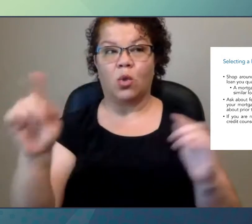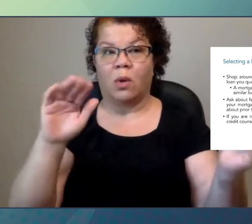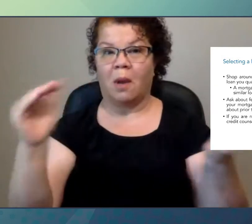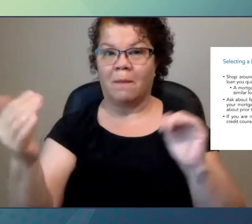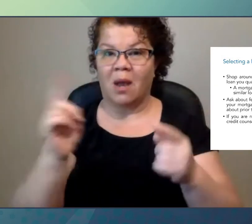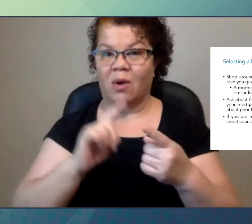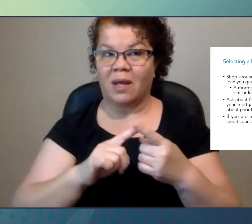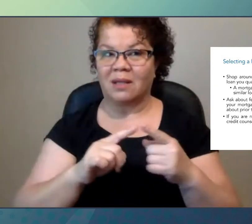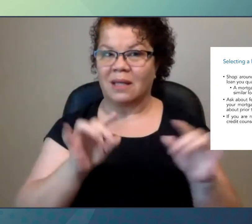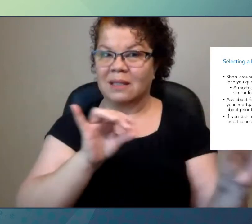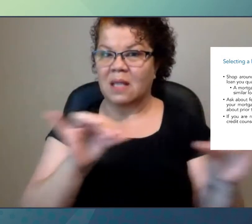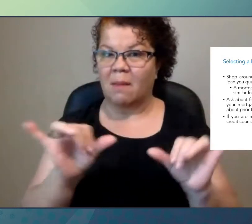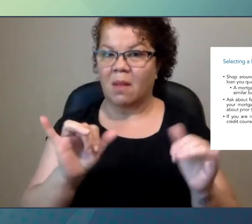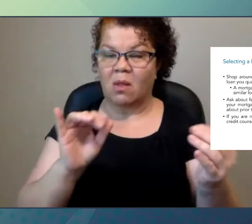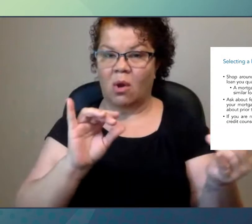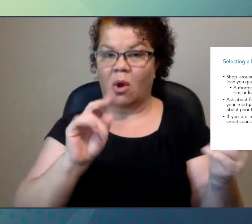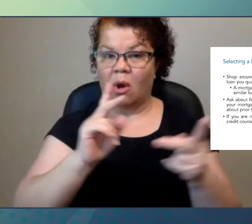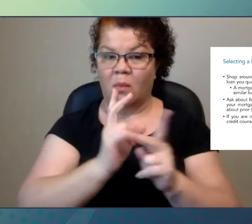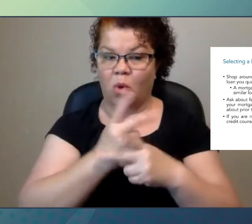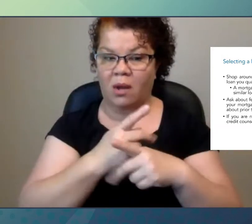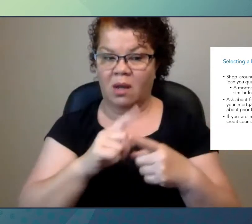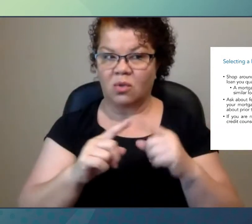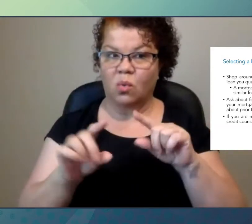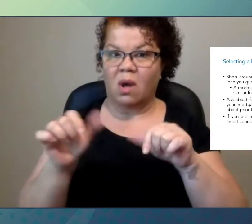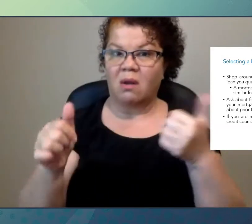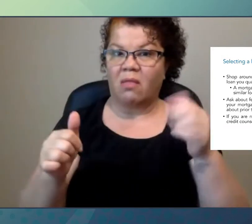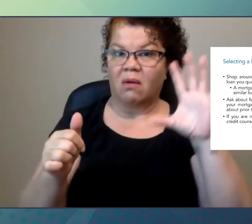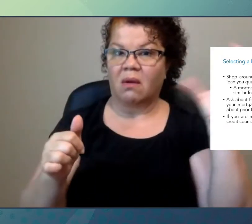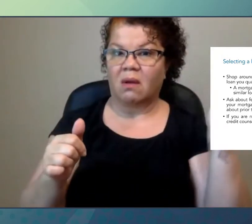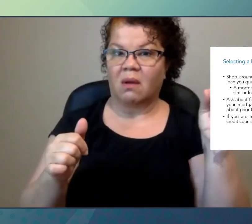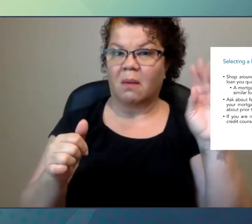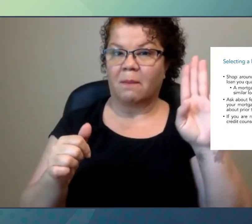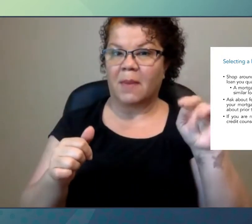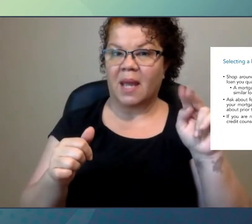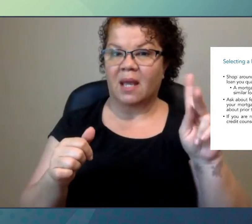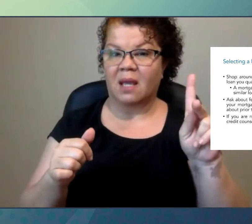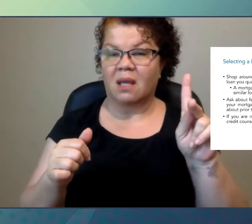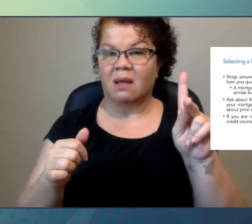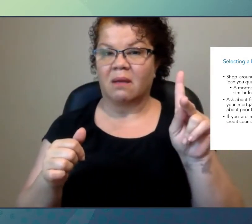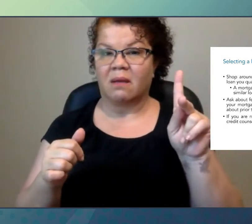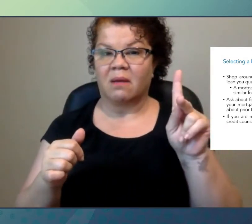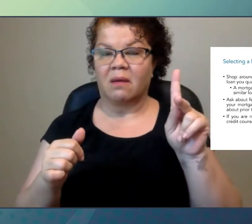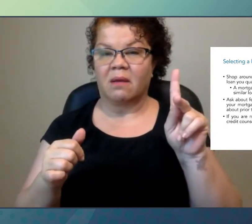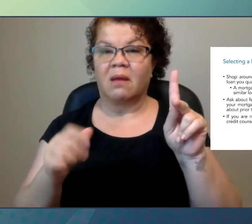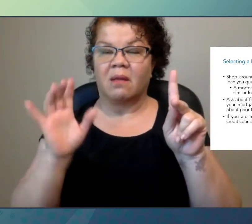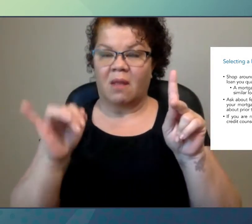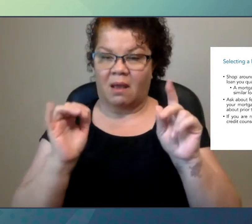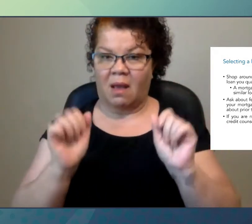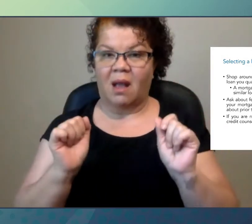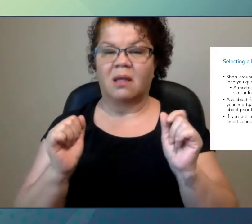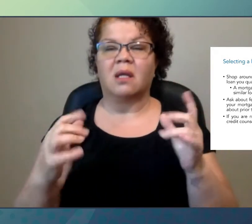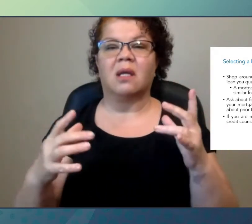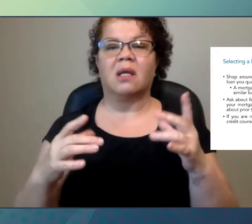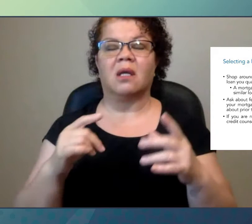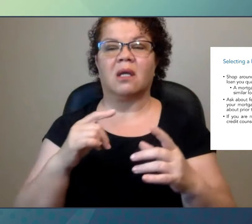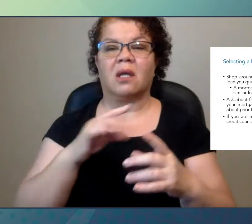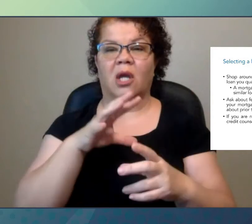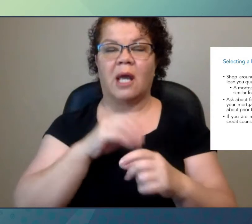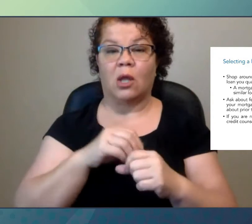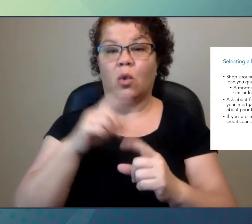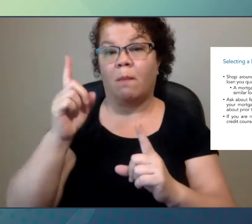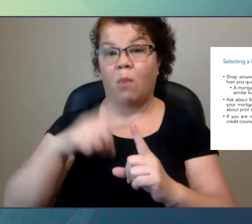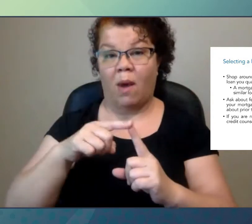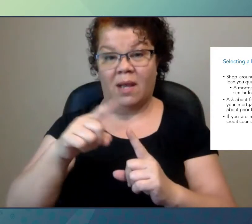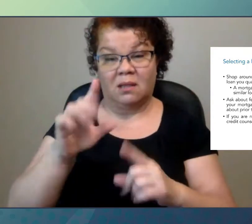similar product, to another lender. That could include fees. That could include points that you pay on the loan.